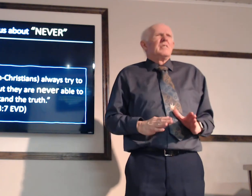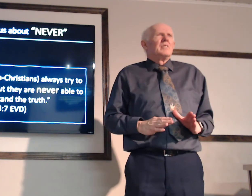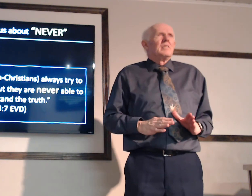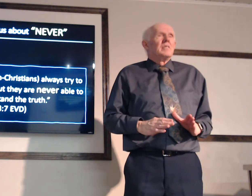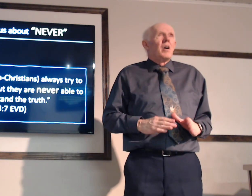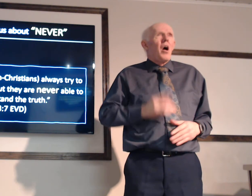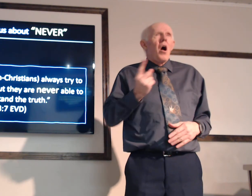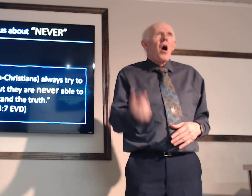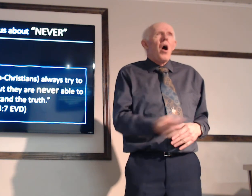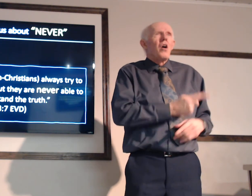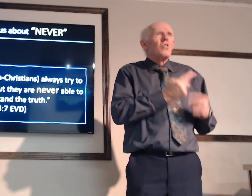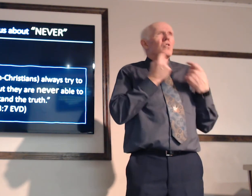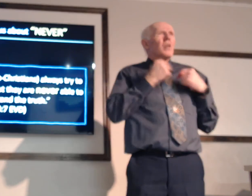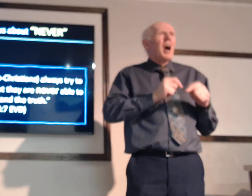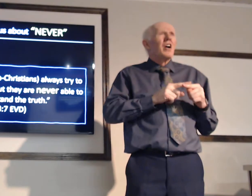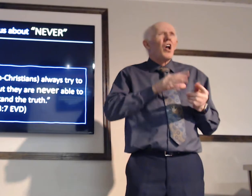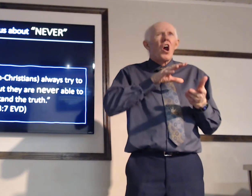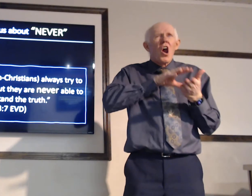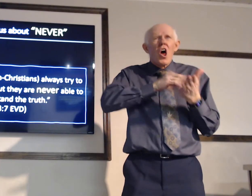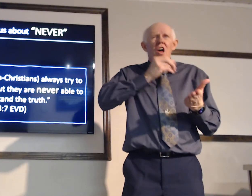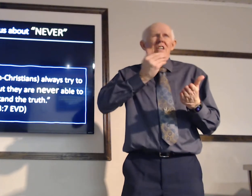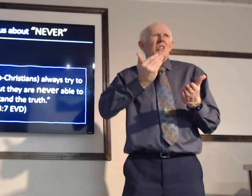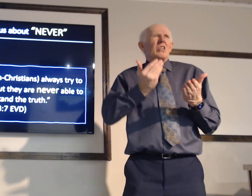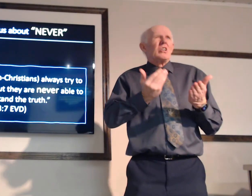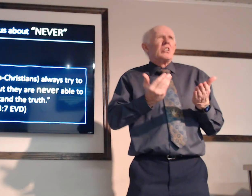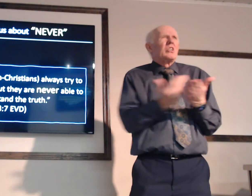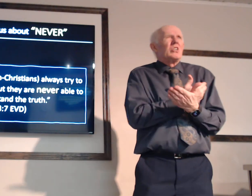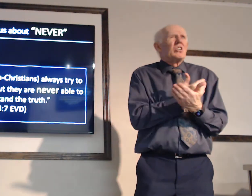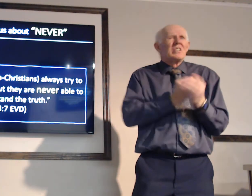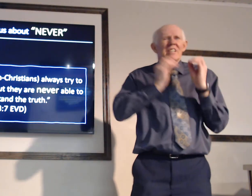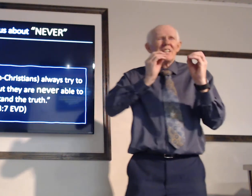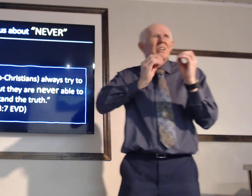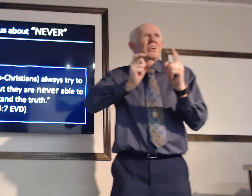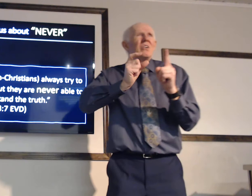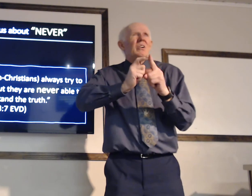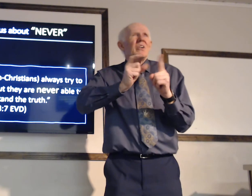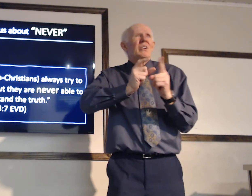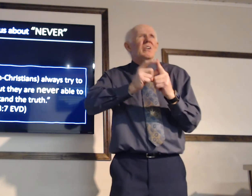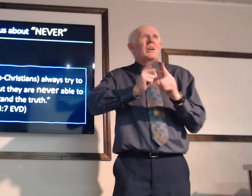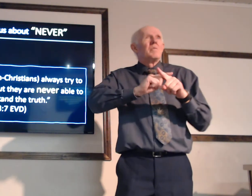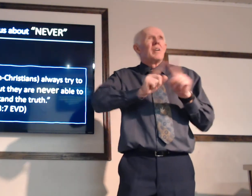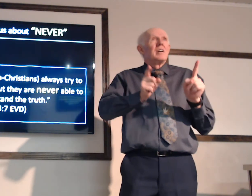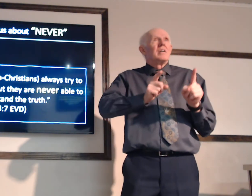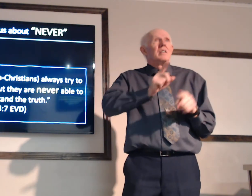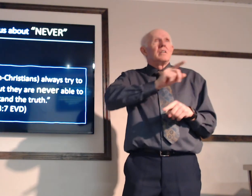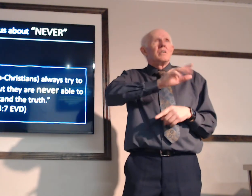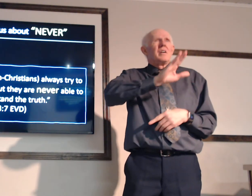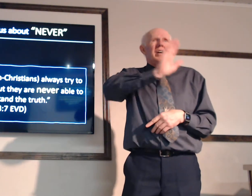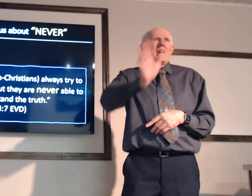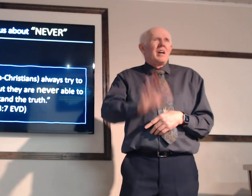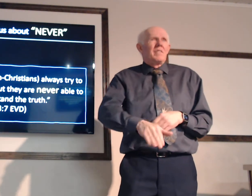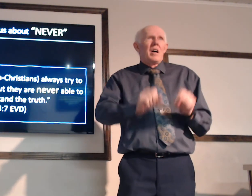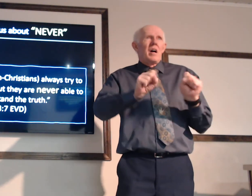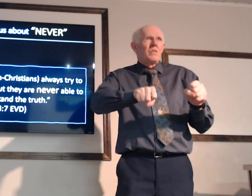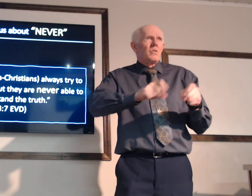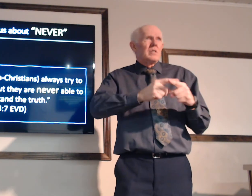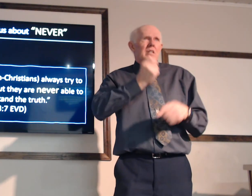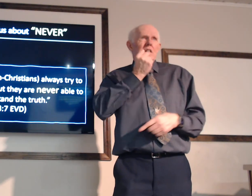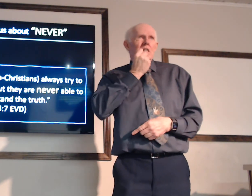the unchristians, always try to learn new teaching, but they are never able to